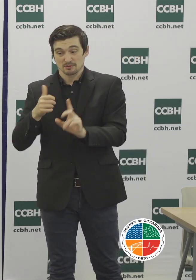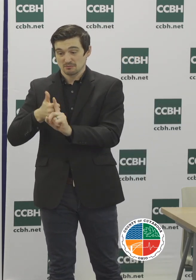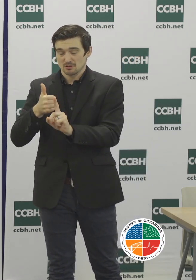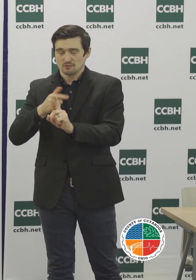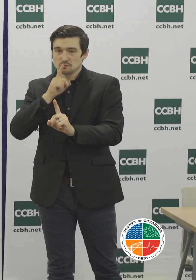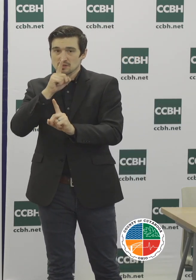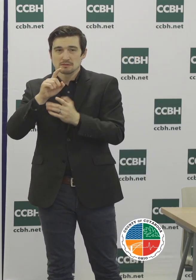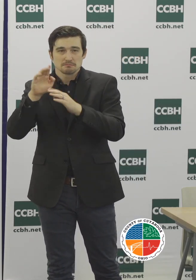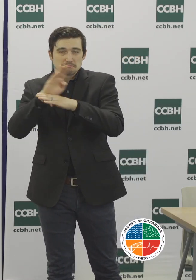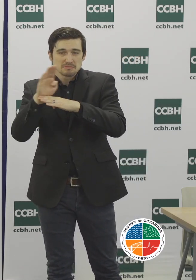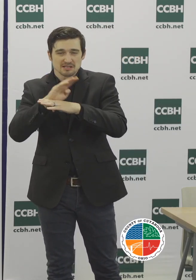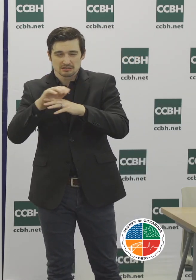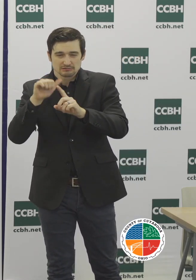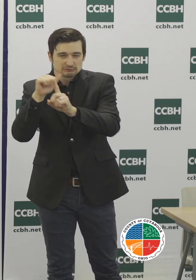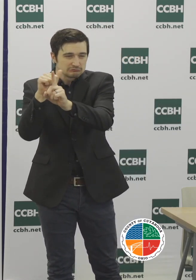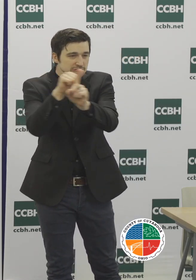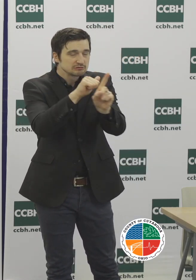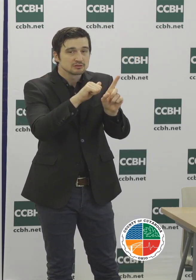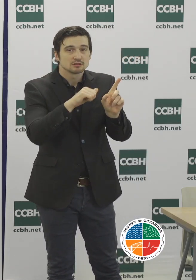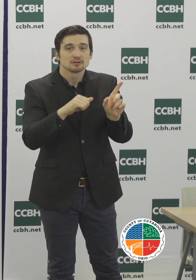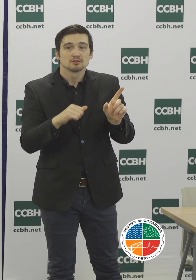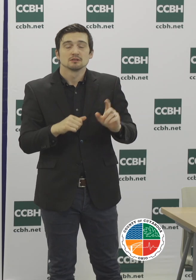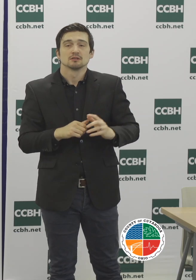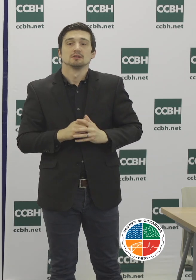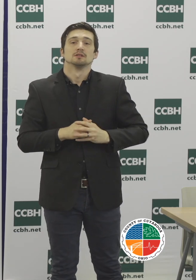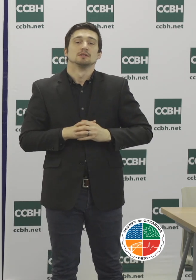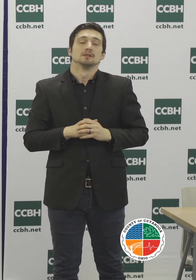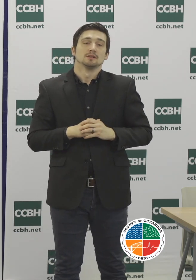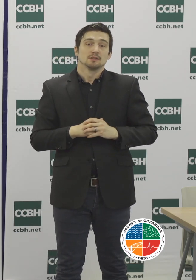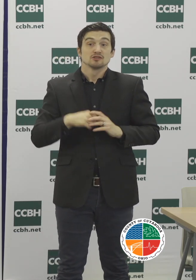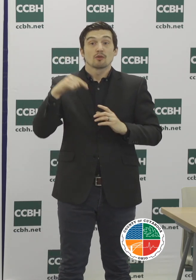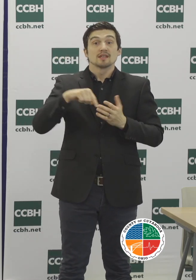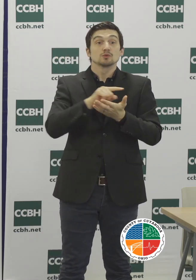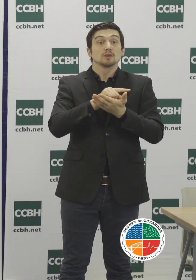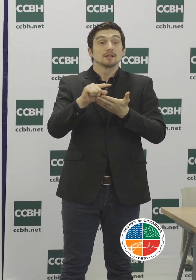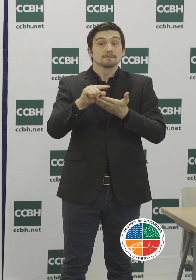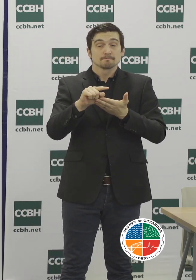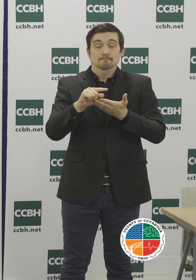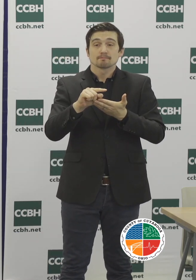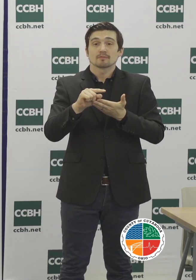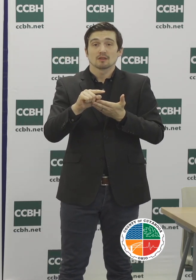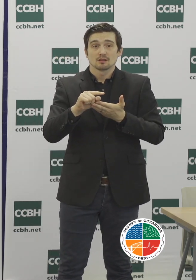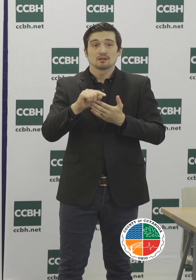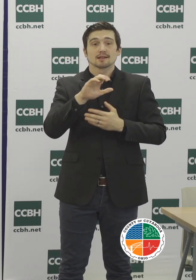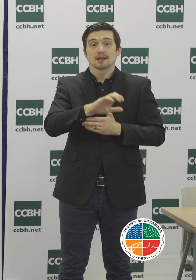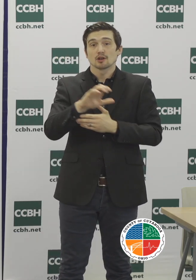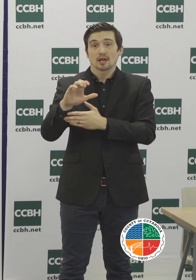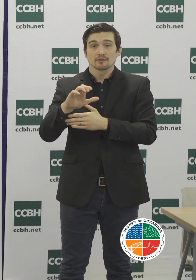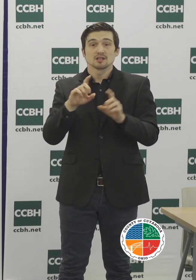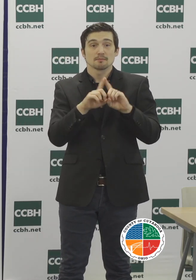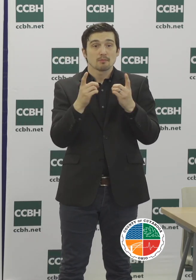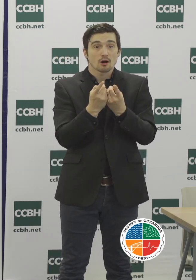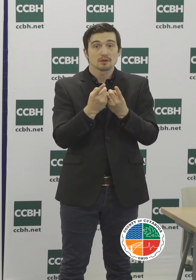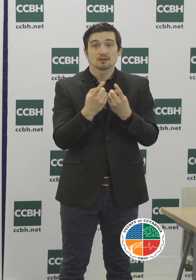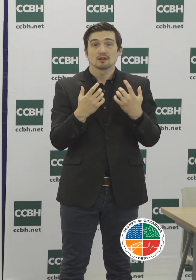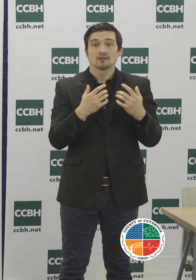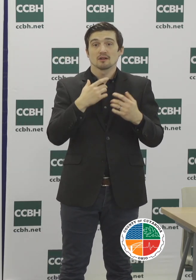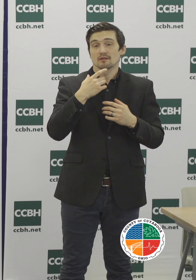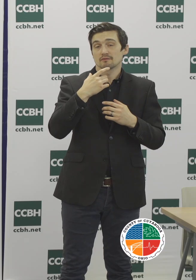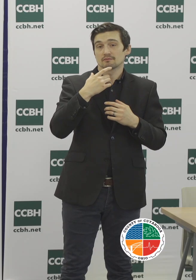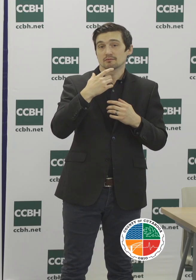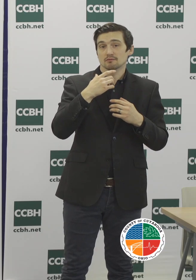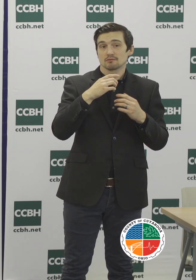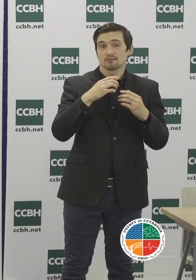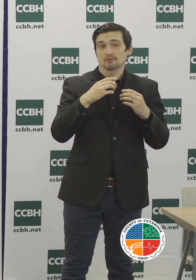in cooperation with the County Board of Health and our County Emergency Management Department, the Cuyahoga County Department of Consumer